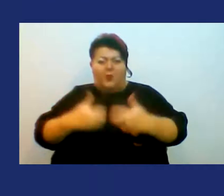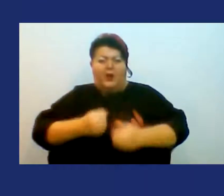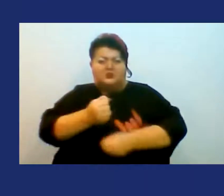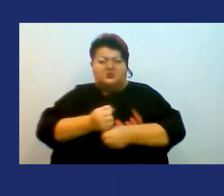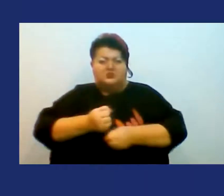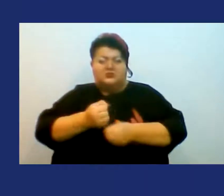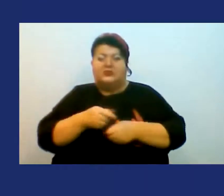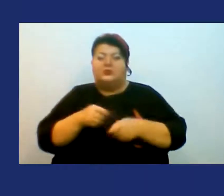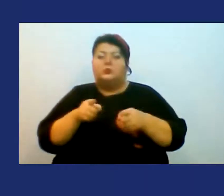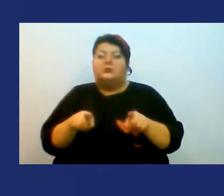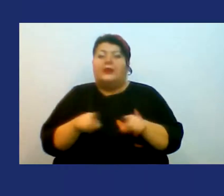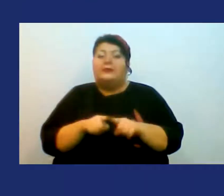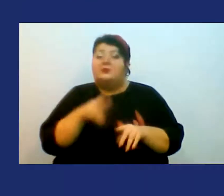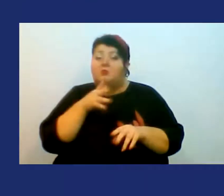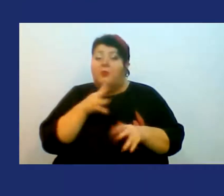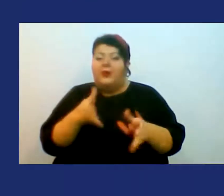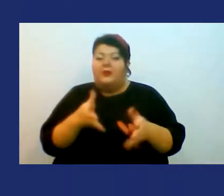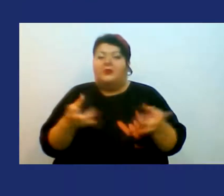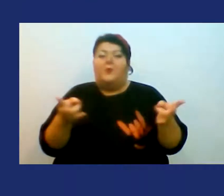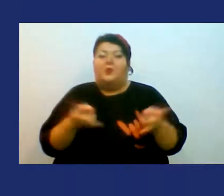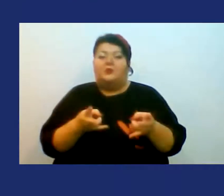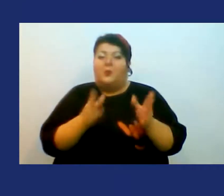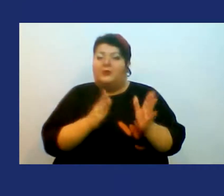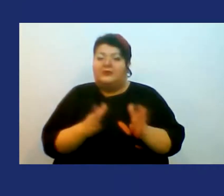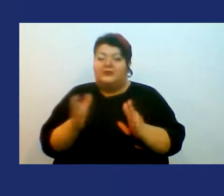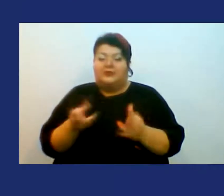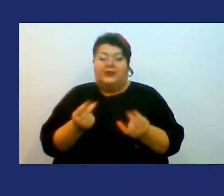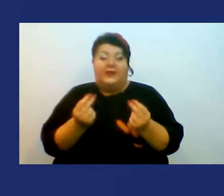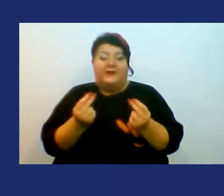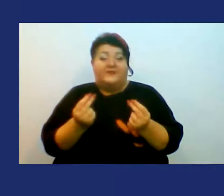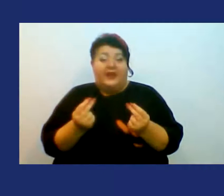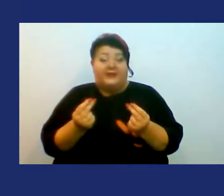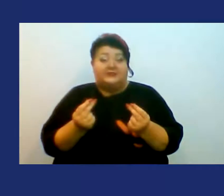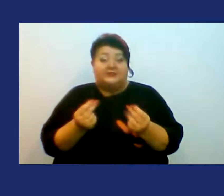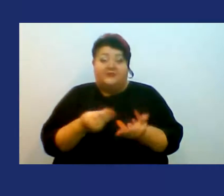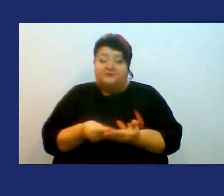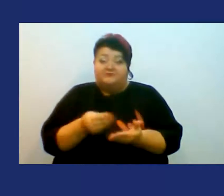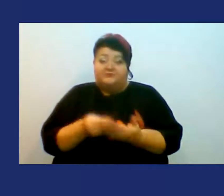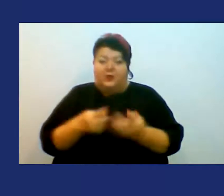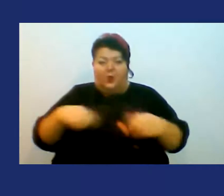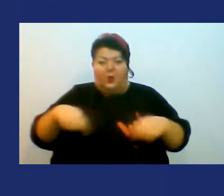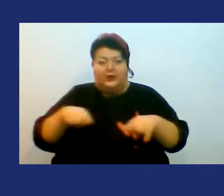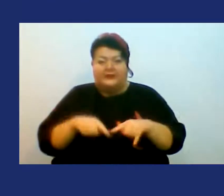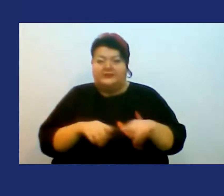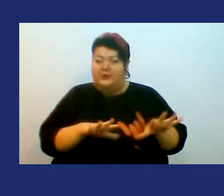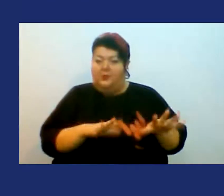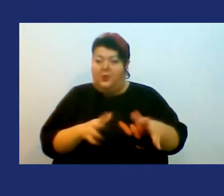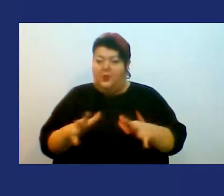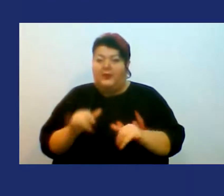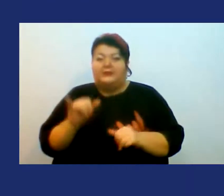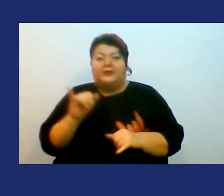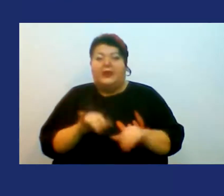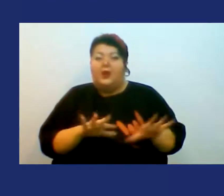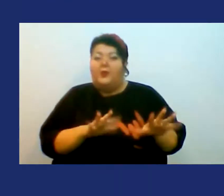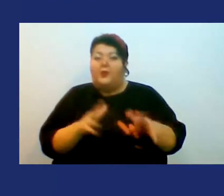powerful um, um, campaign machine requires not only funds and finances, but